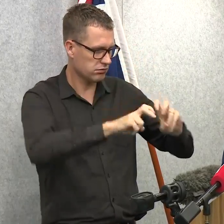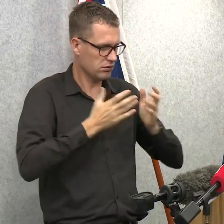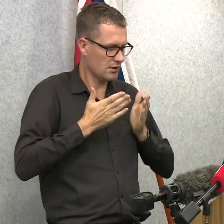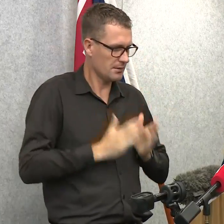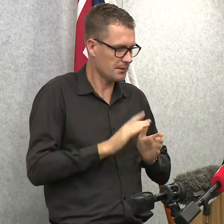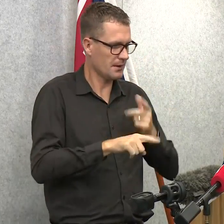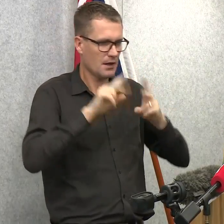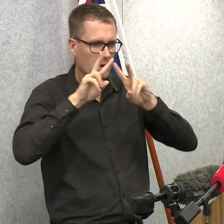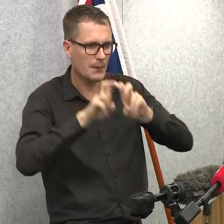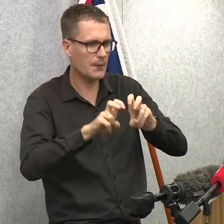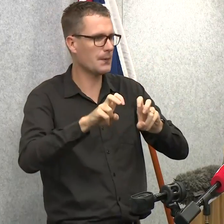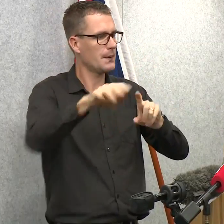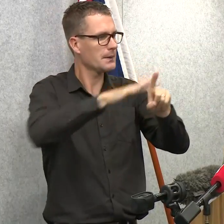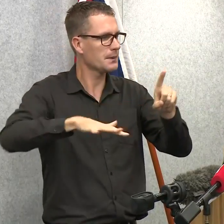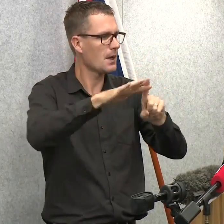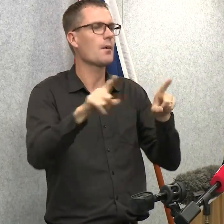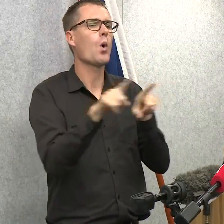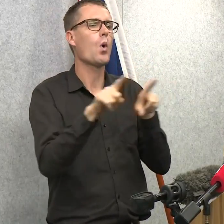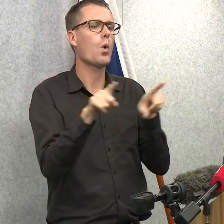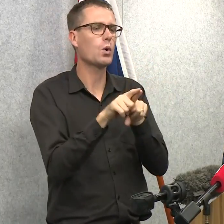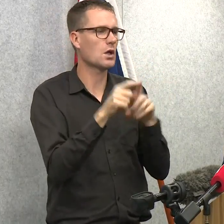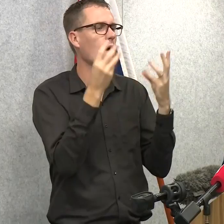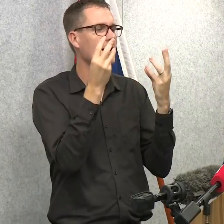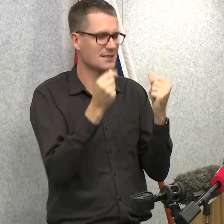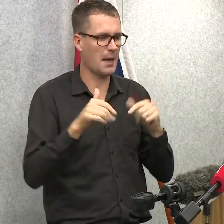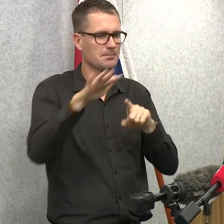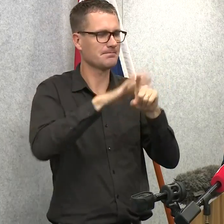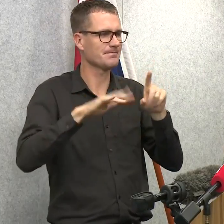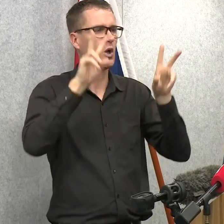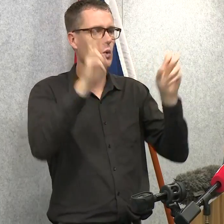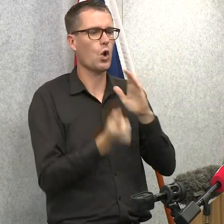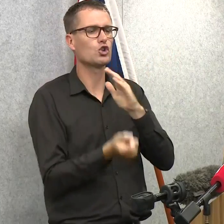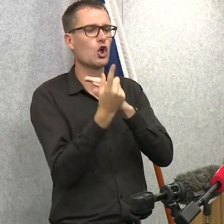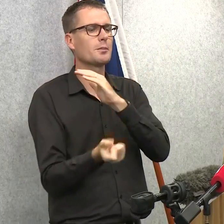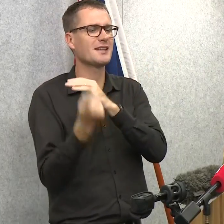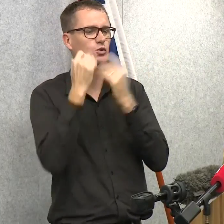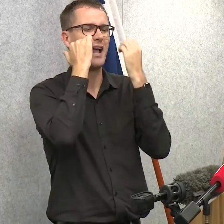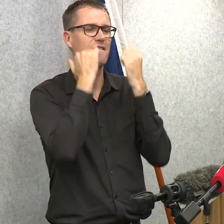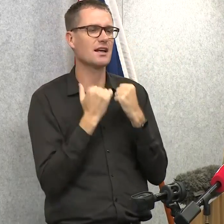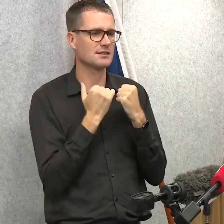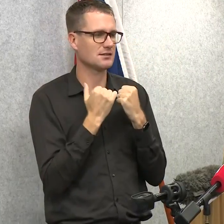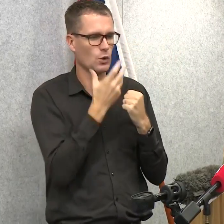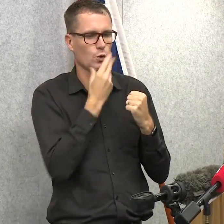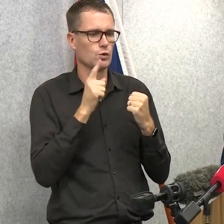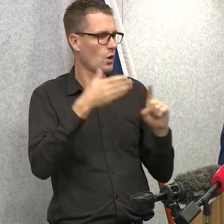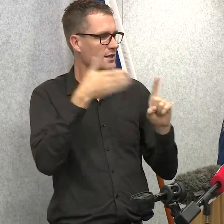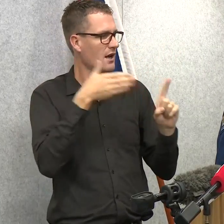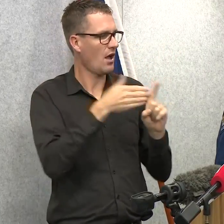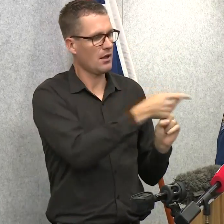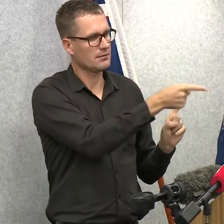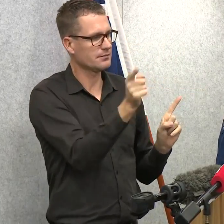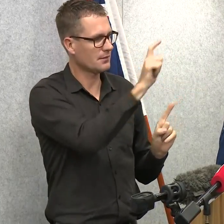evidence being used as part of that as secondary means to identify these people. As you can